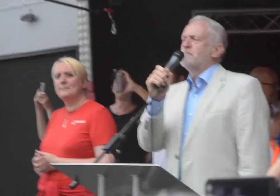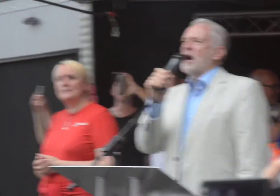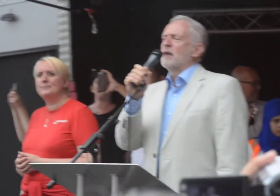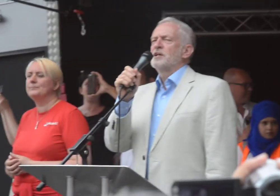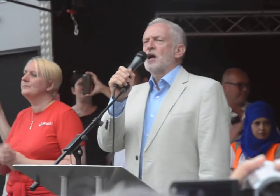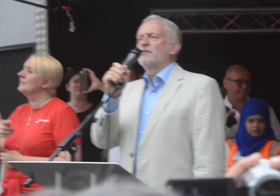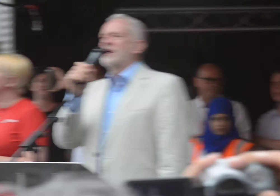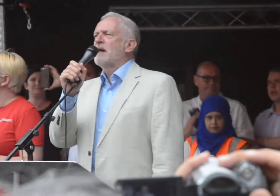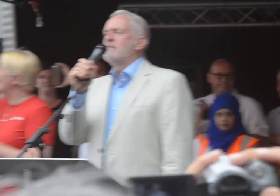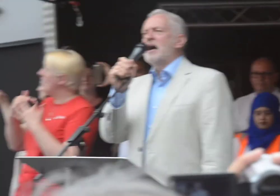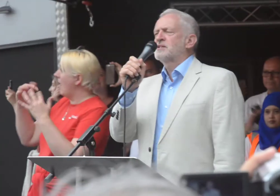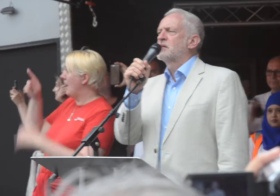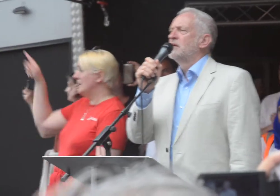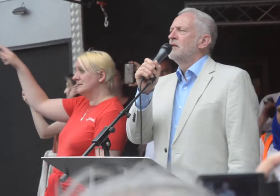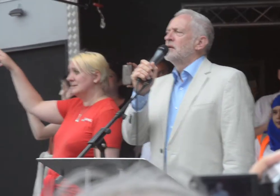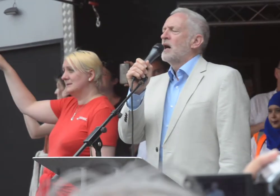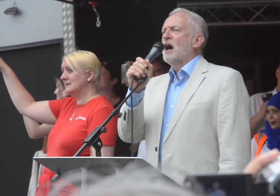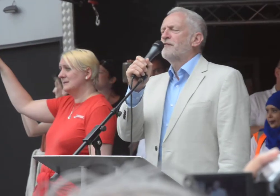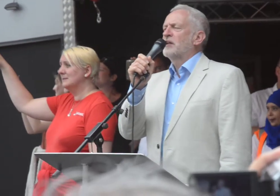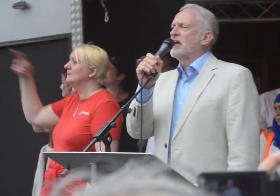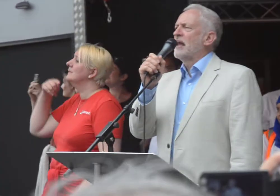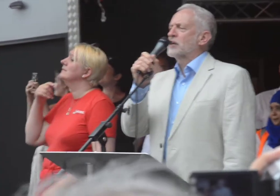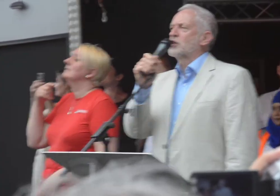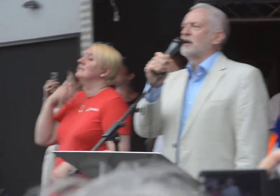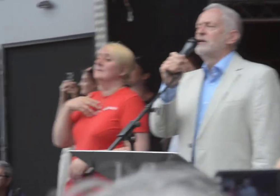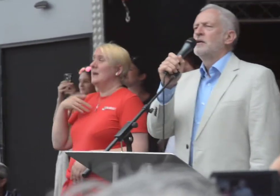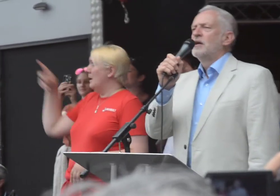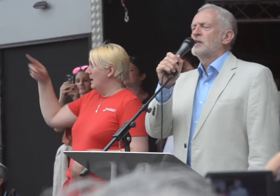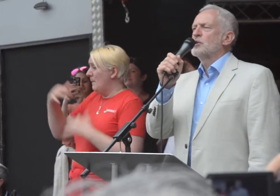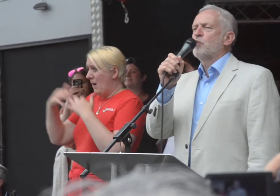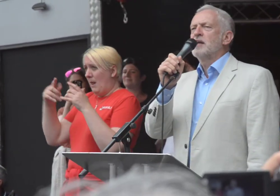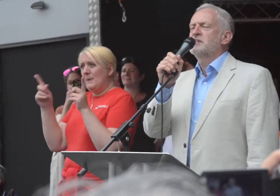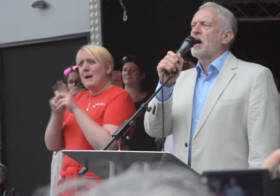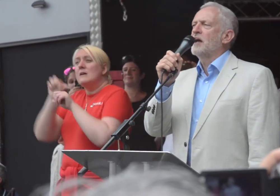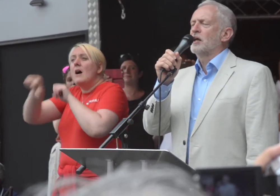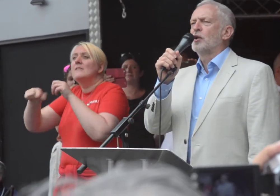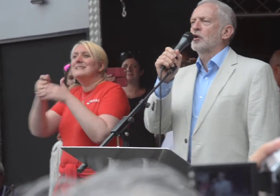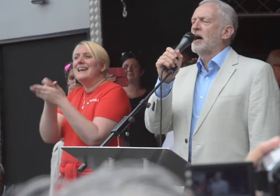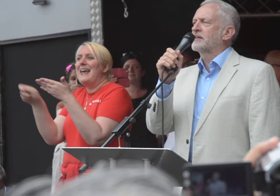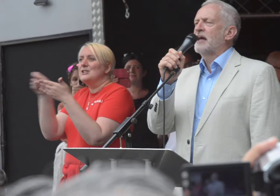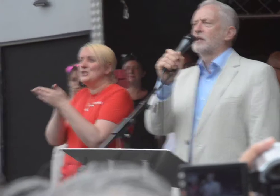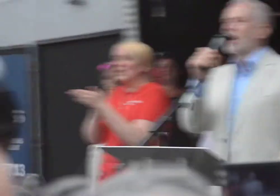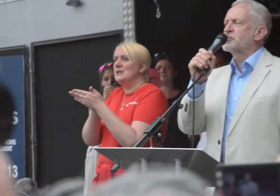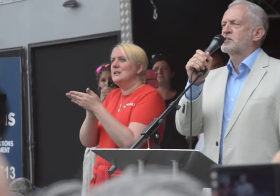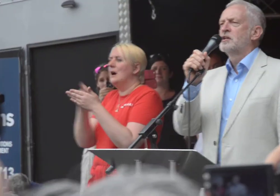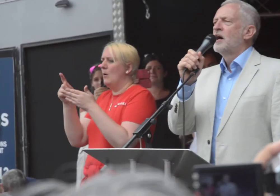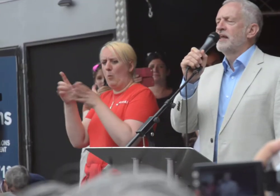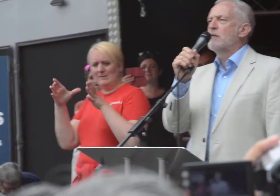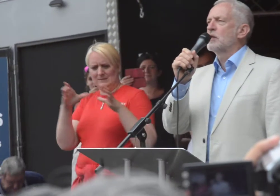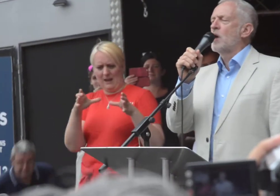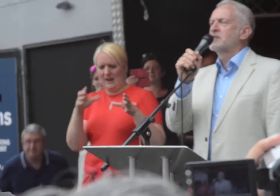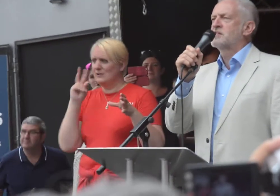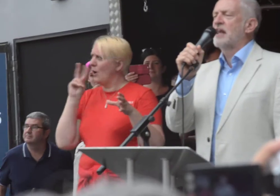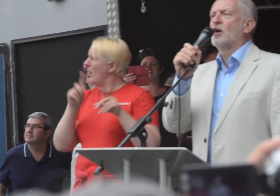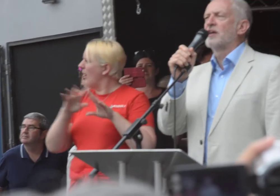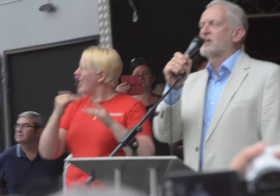And when Parliament over there met after the election, there was one side that looked like they'd lost, and they